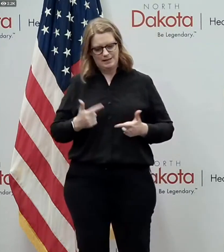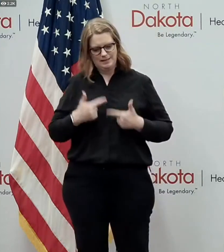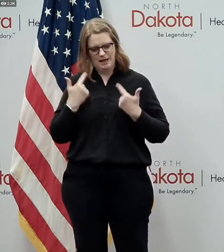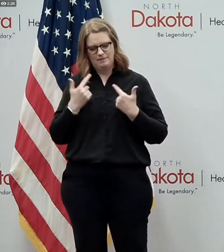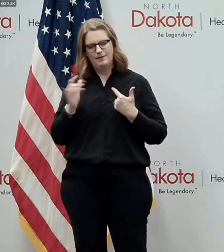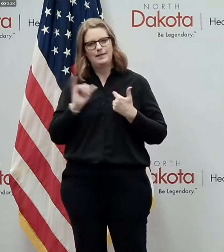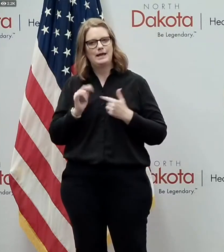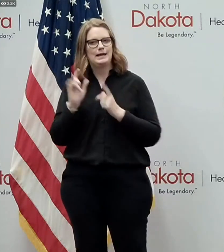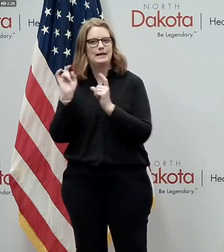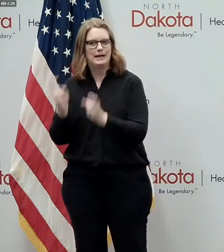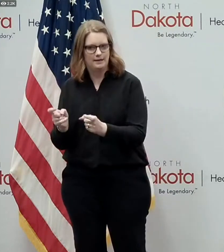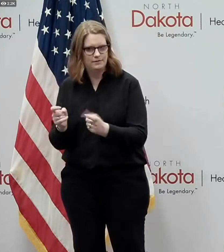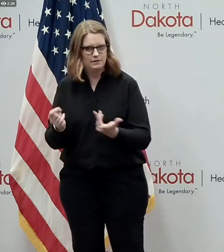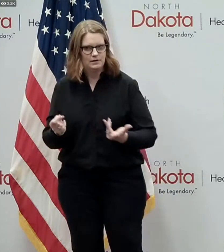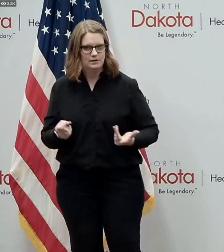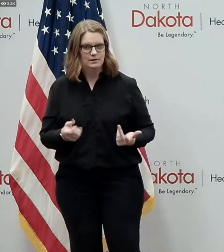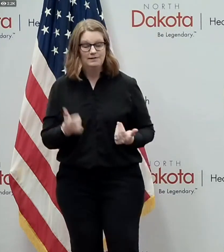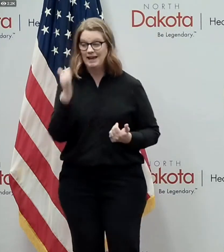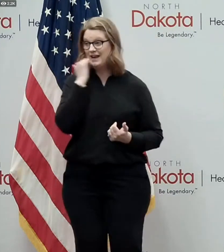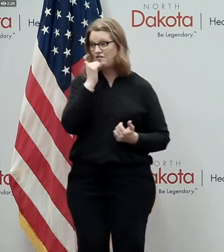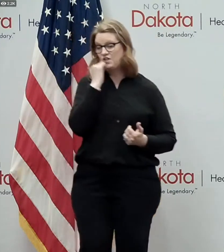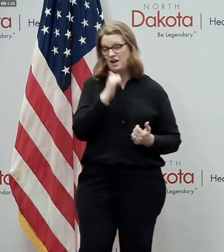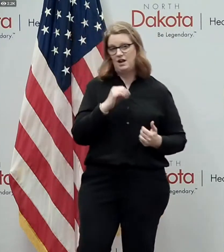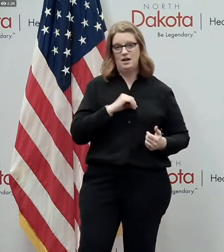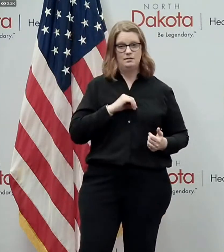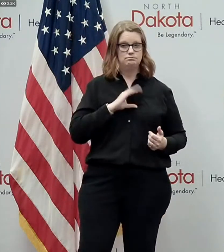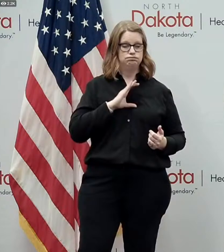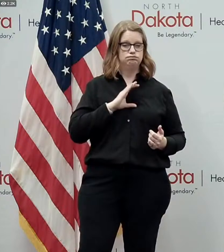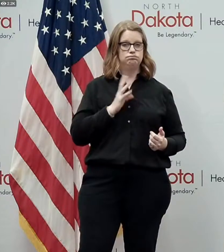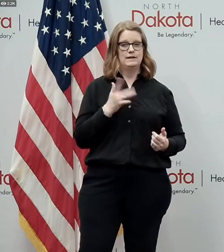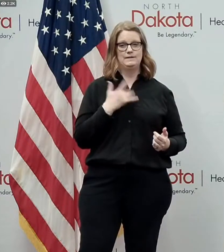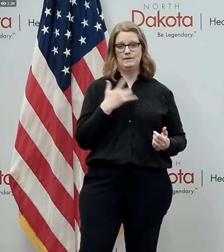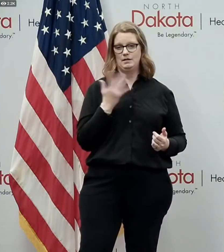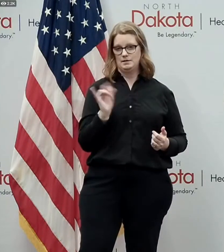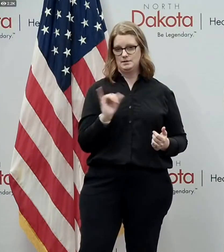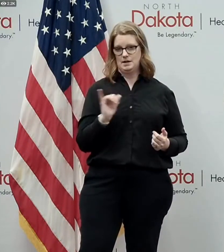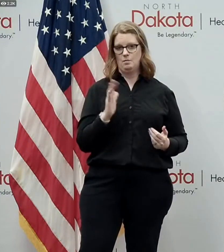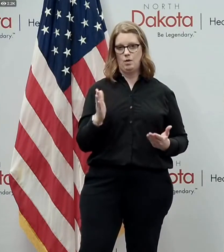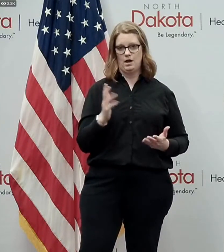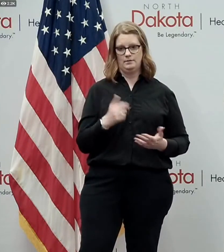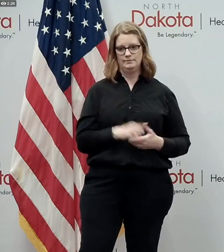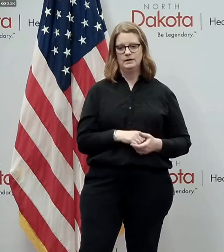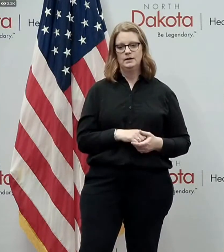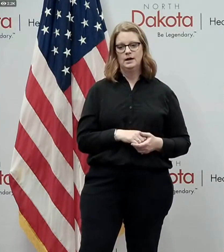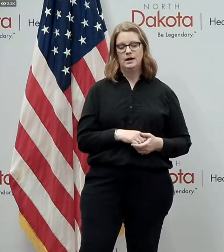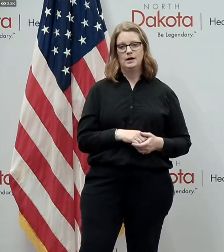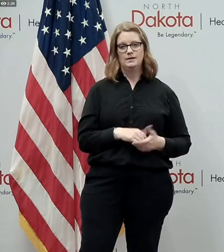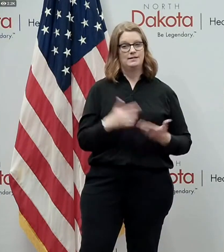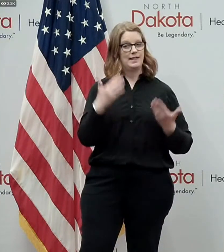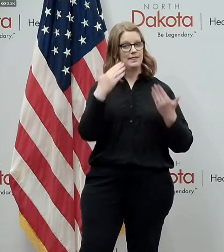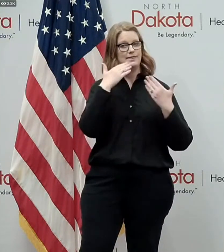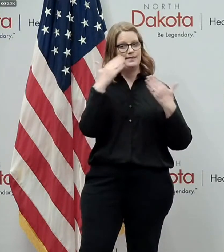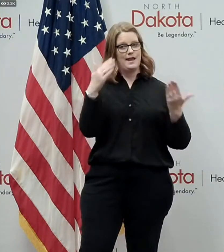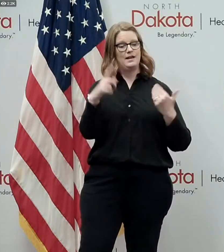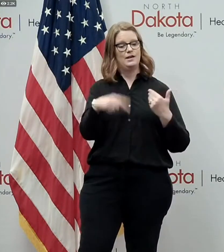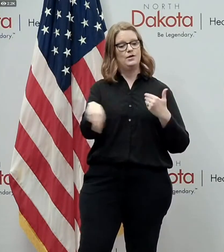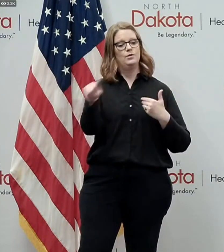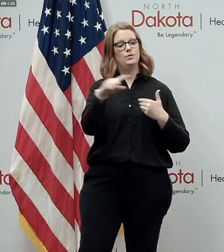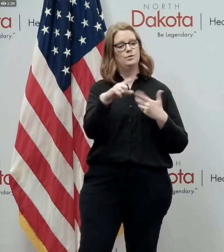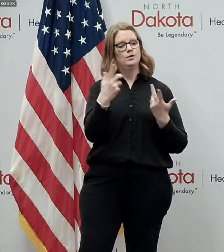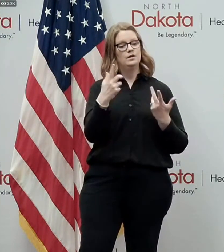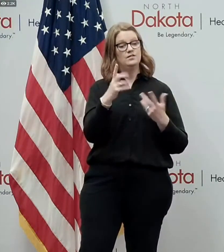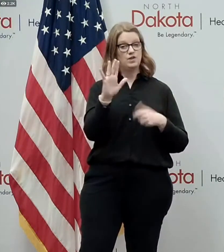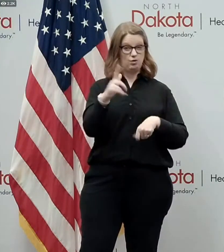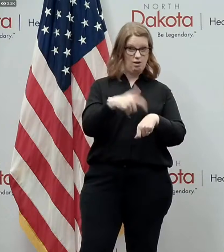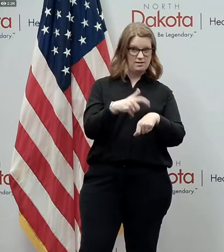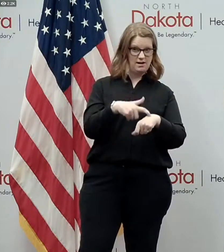know that I feel that way every day as a gift, and we want to make the most of every day. So with that, I want to say thank you also for the gift of your